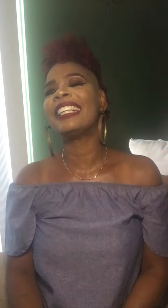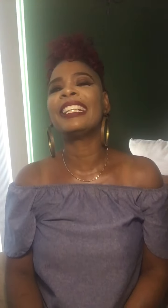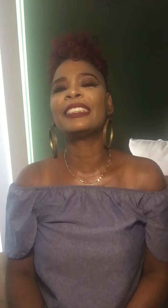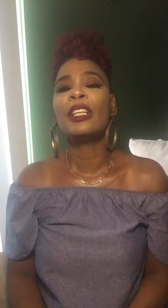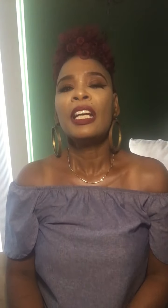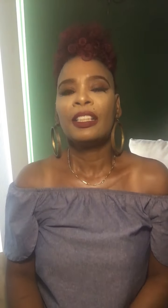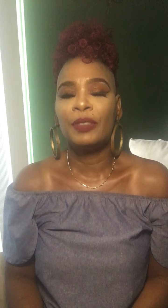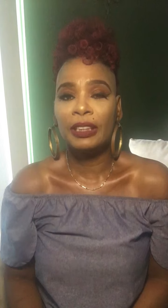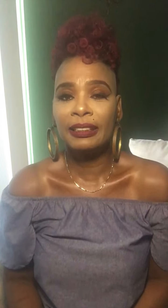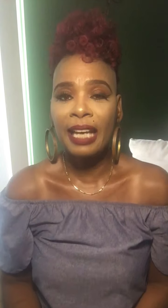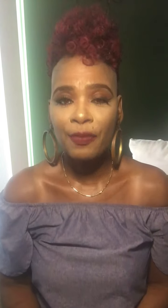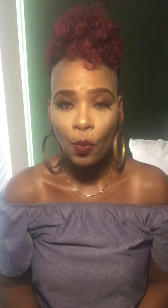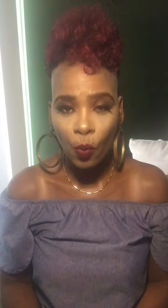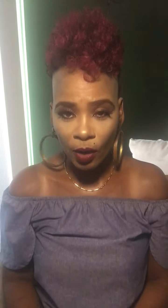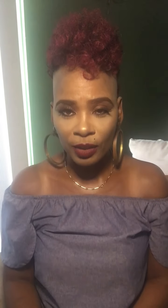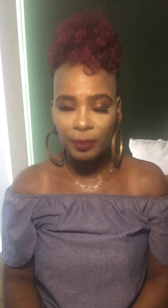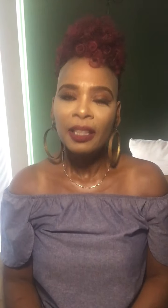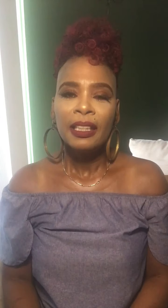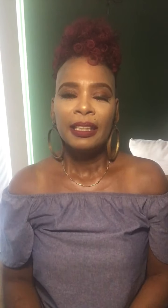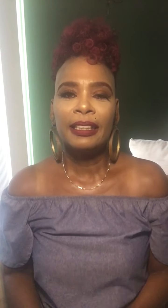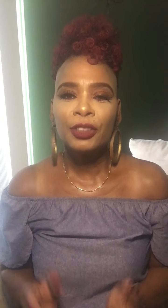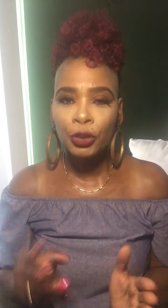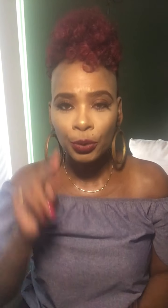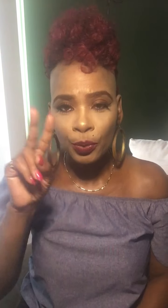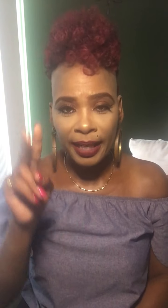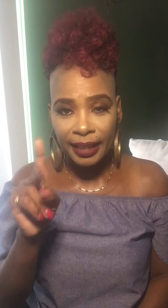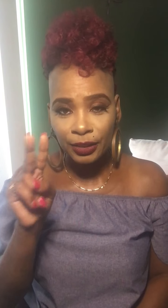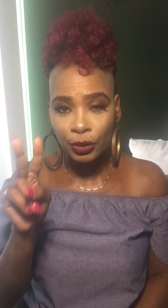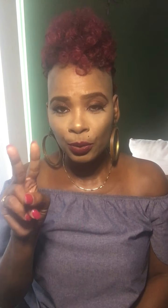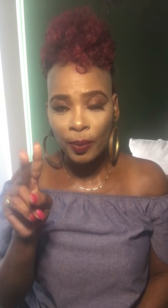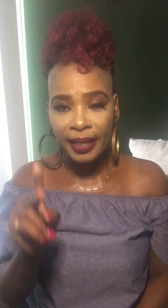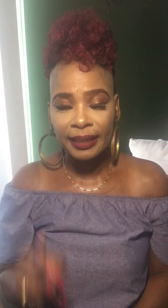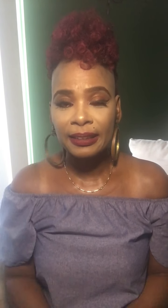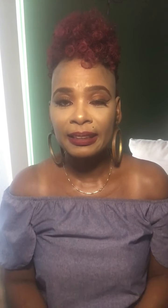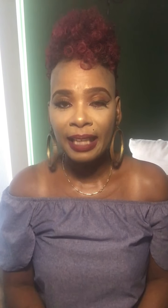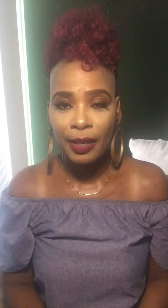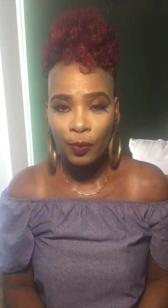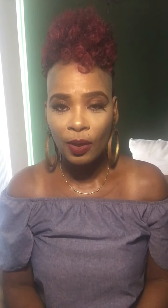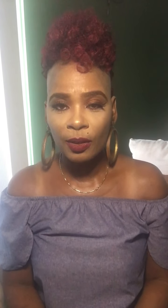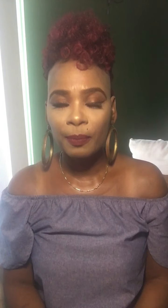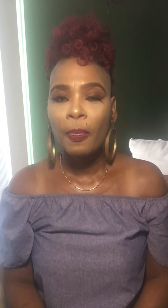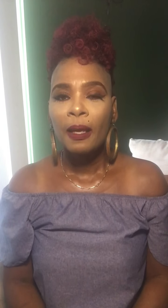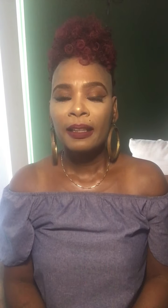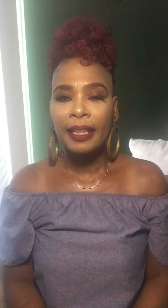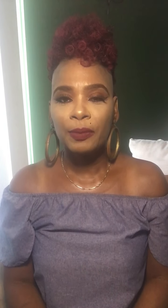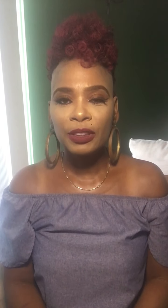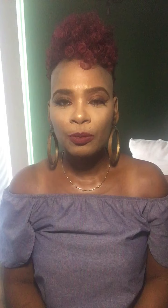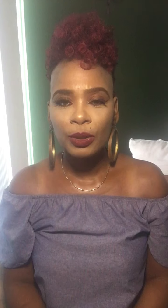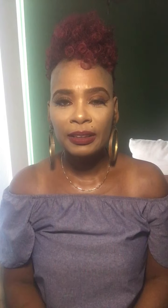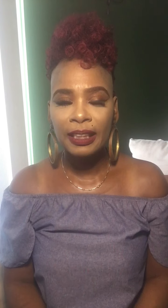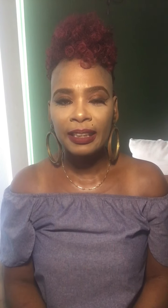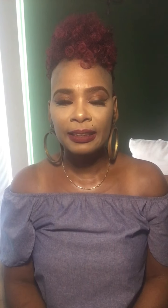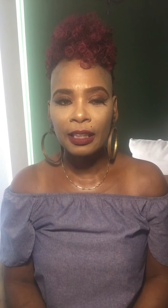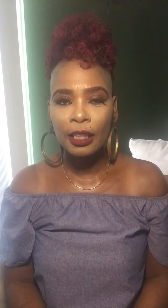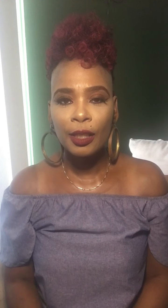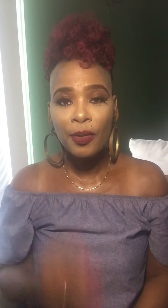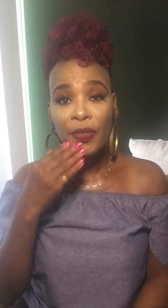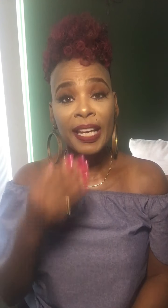is for the sign for welcome. There's two ways to sign welcome. Okay, when someone says thank